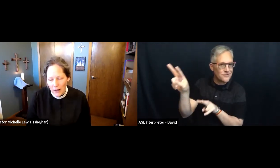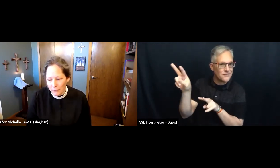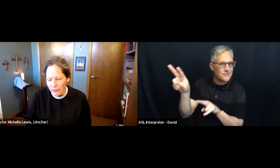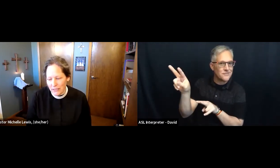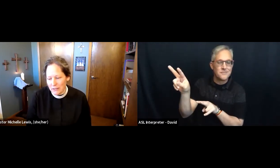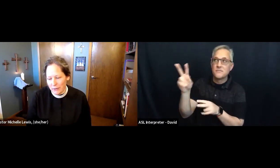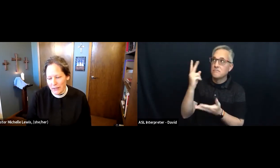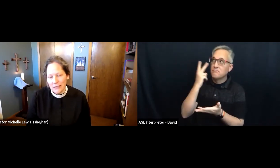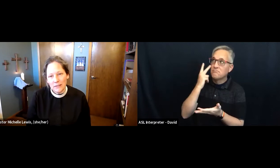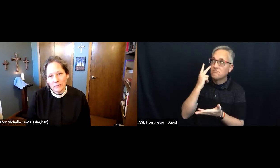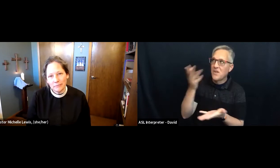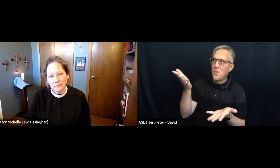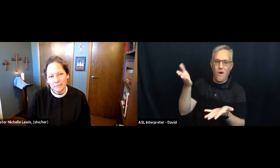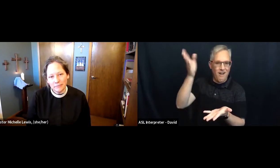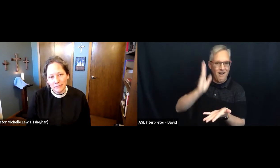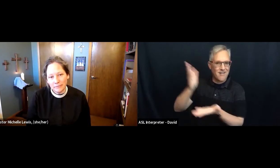what God brings to us.